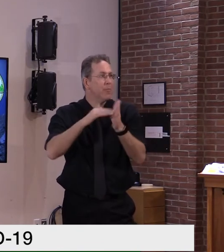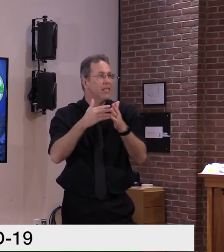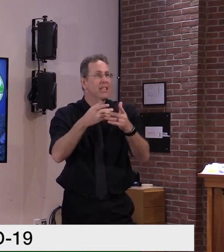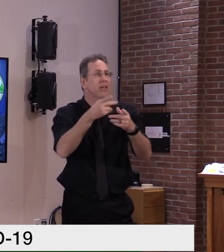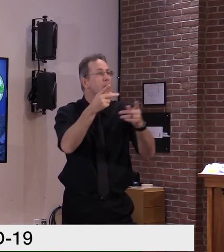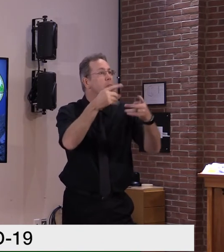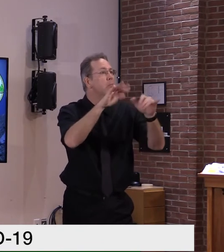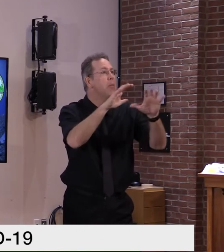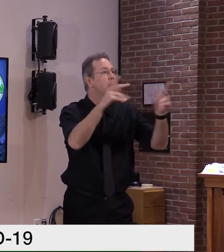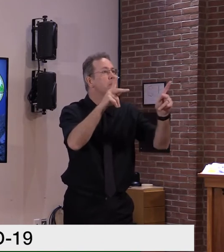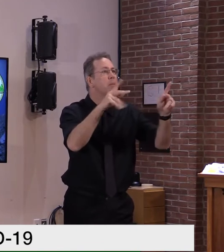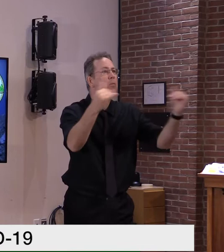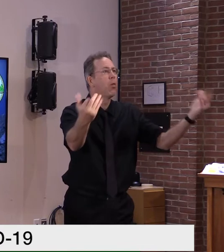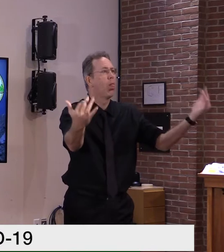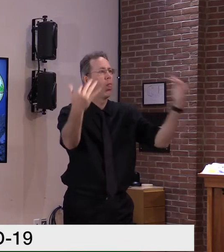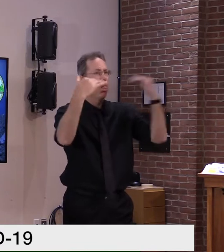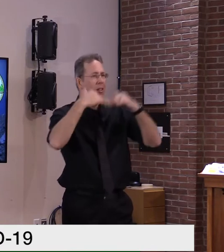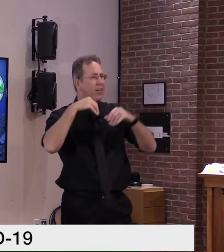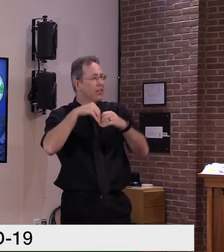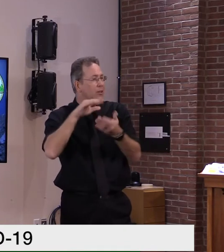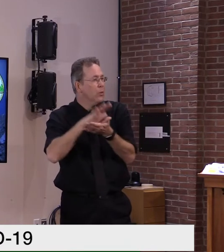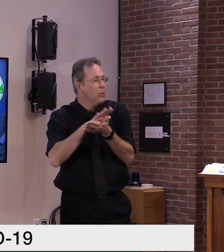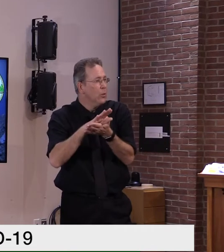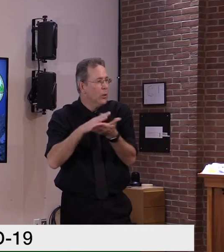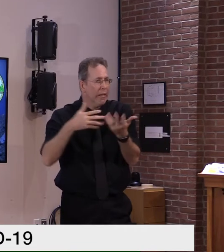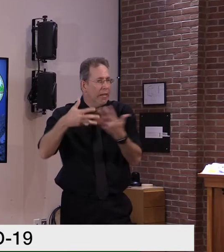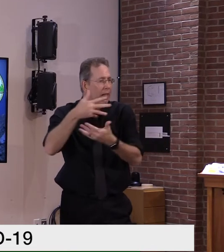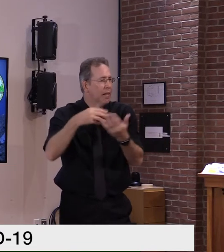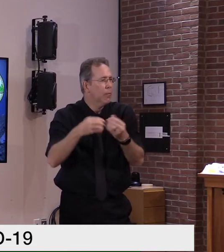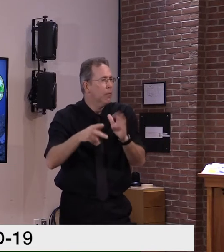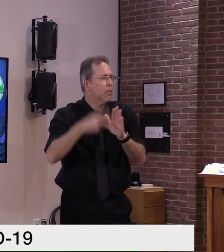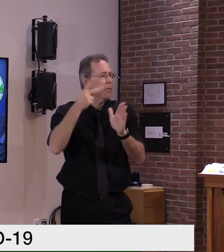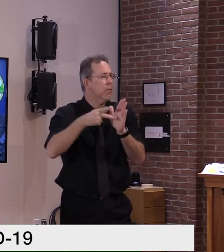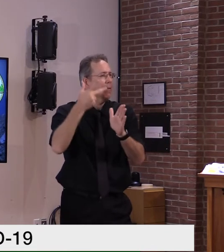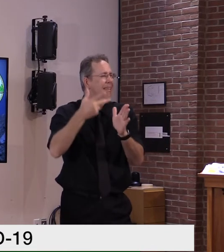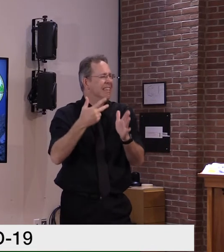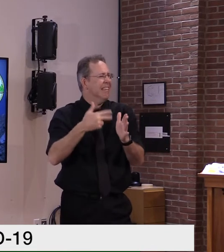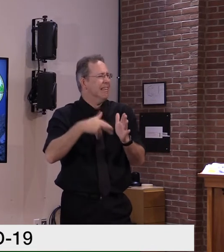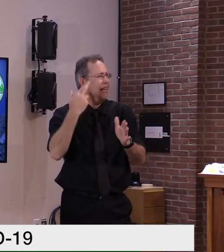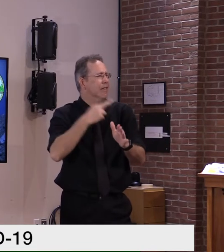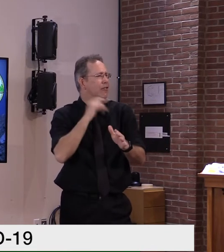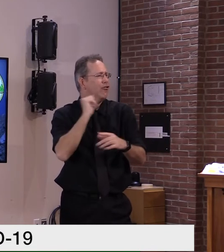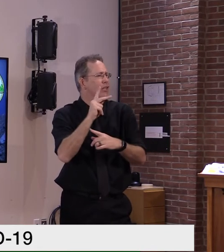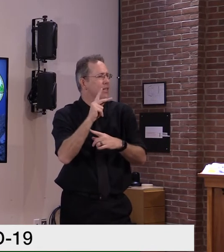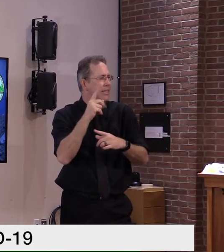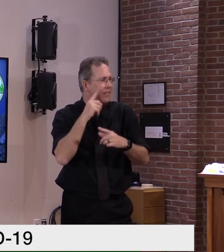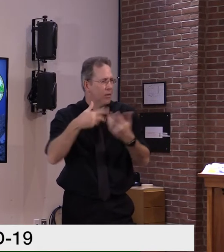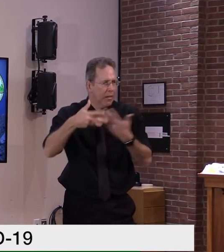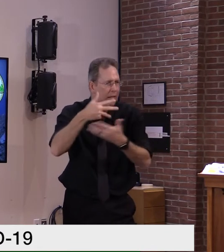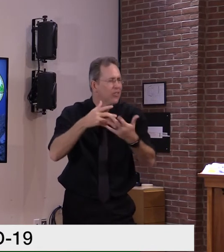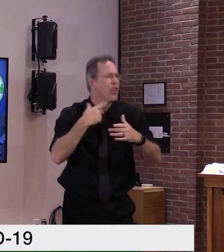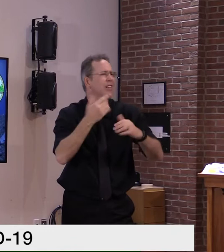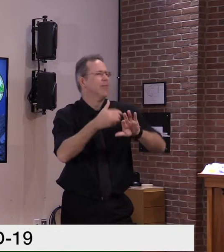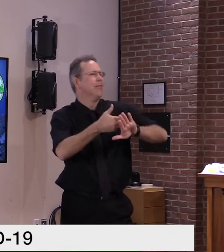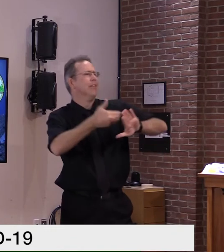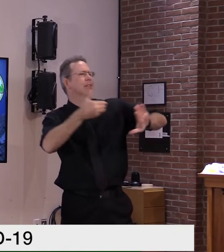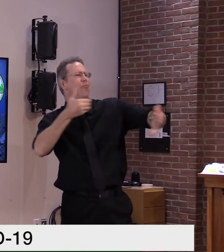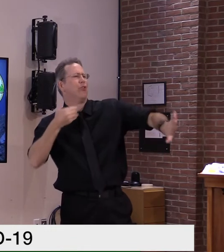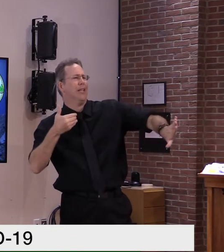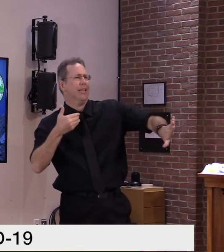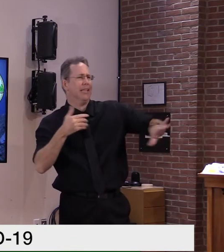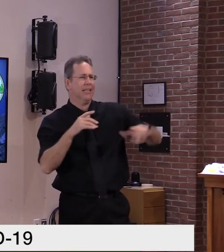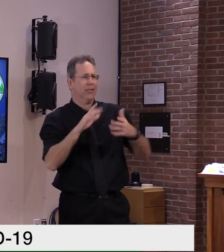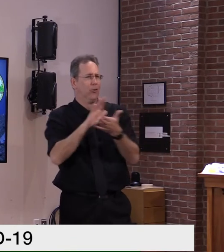them outside the schools. And in fact, we try to keep our testing capabilities outside sort of